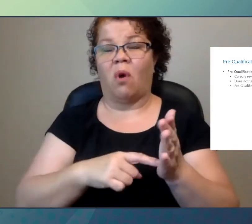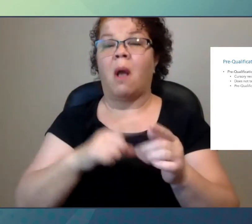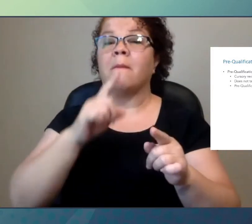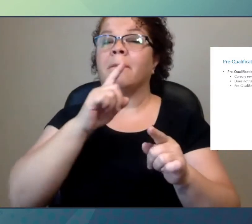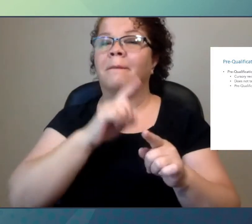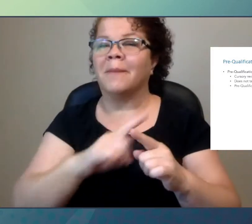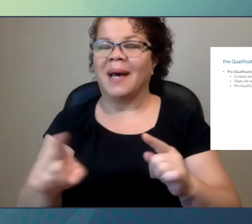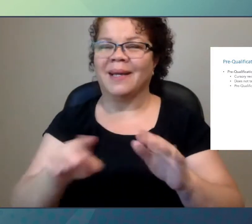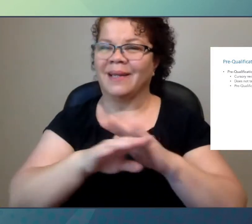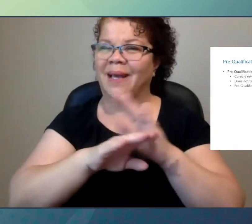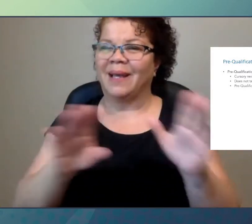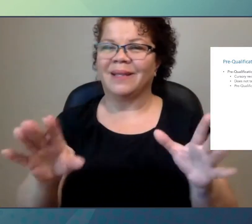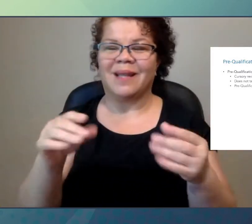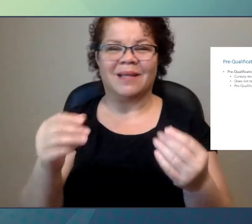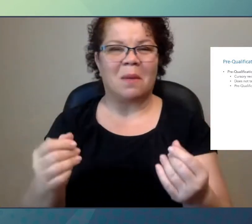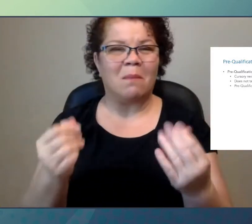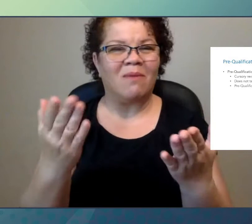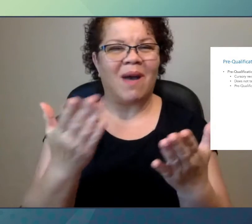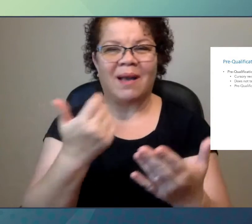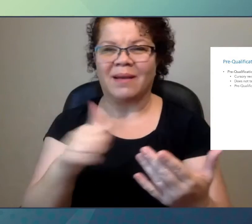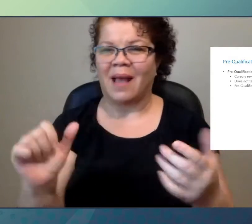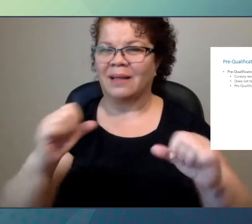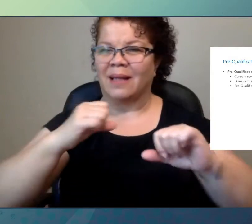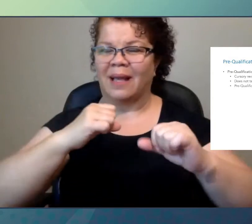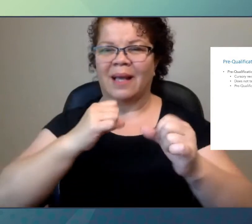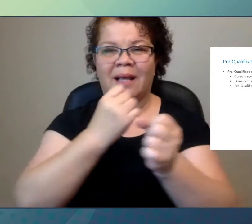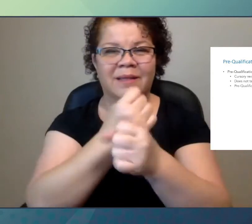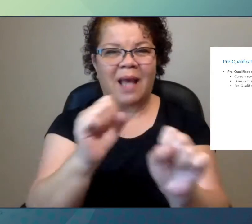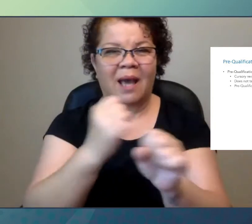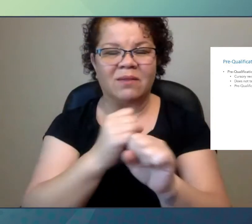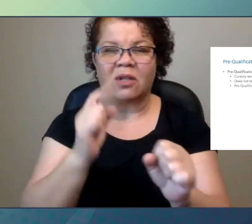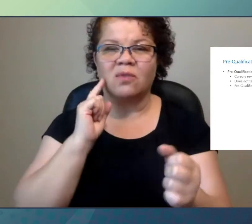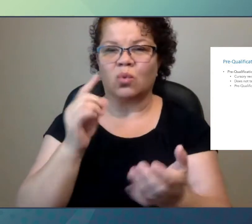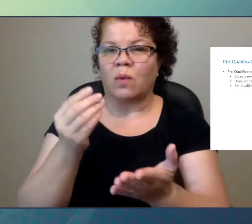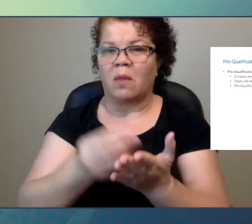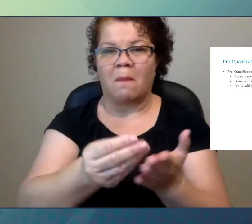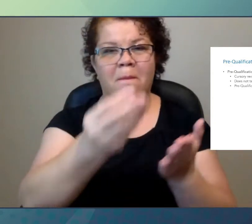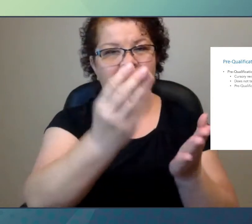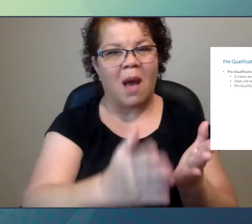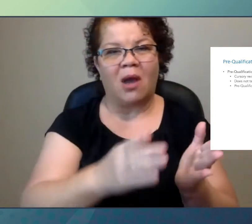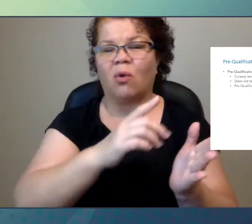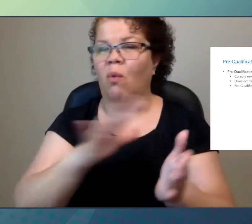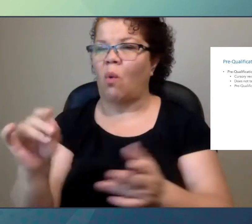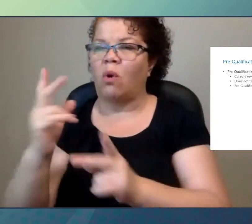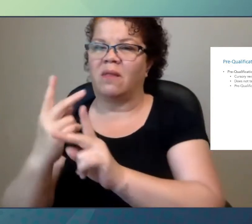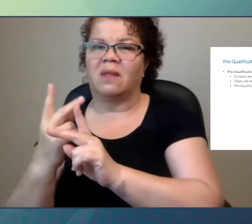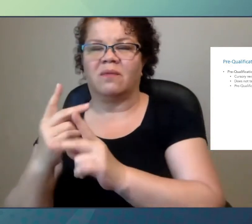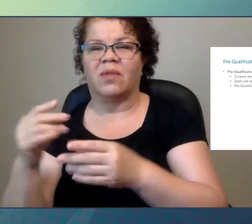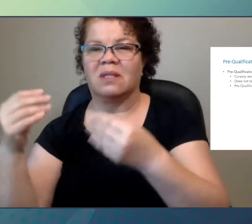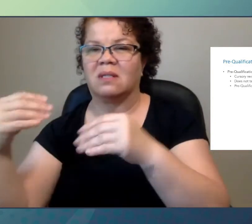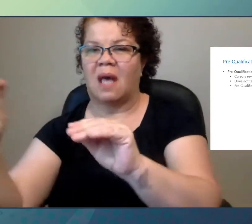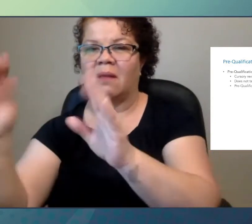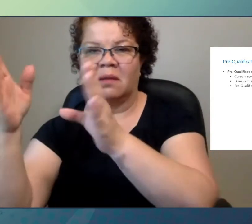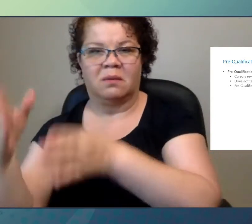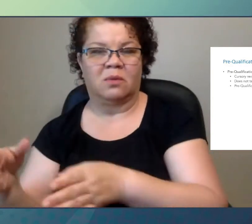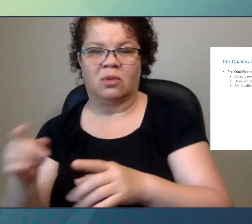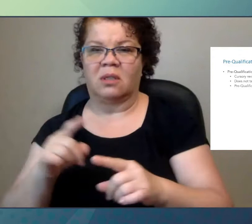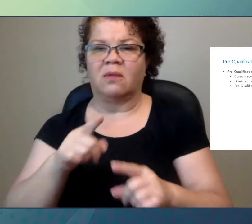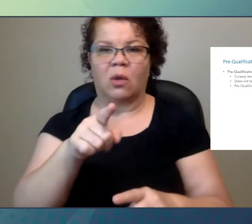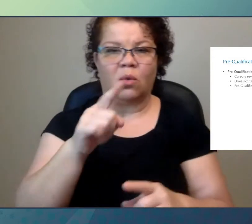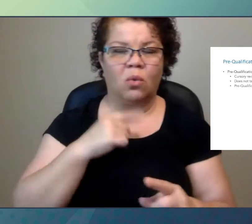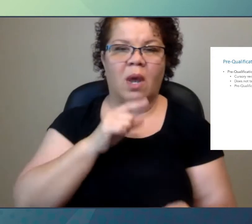any safety to the buyer or the selling agent that you are going to be